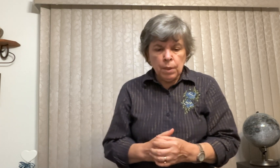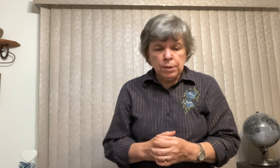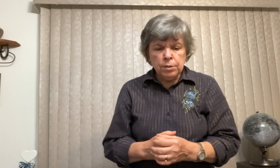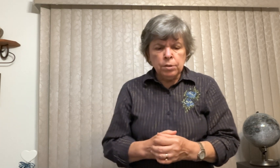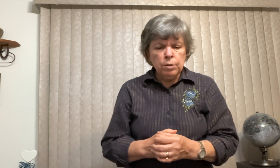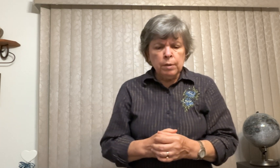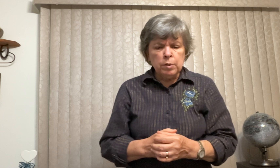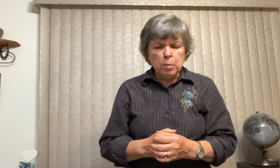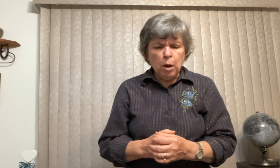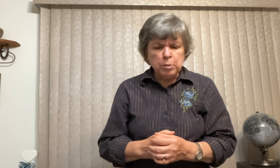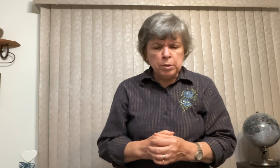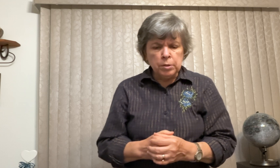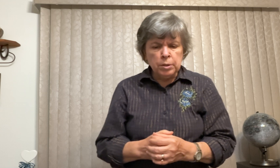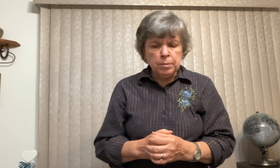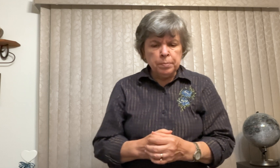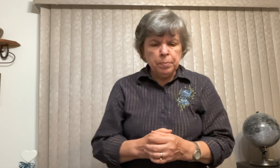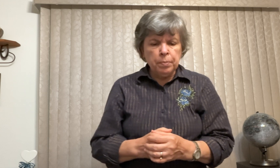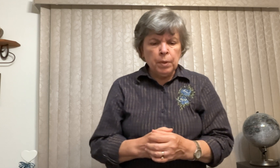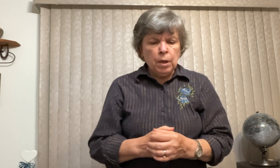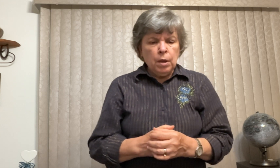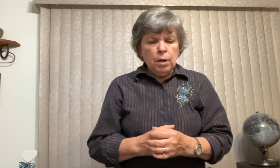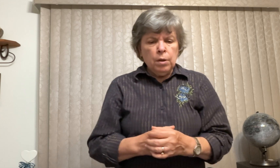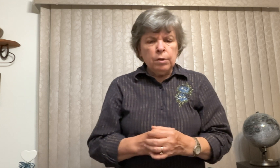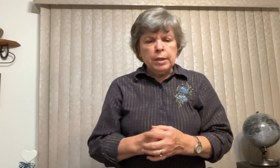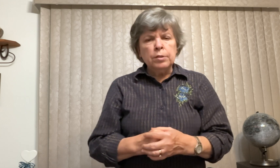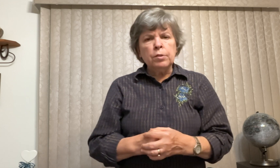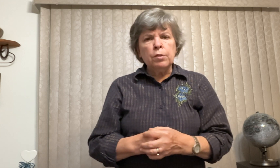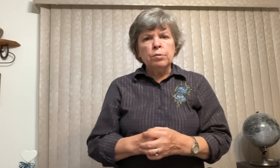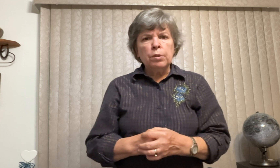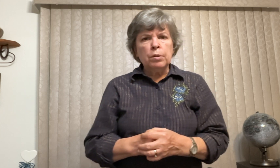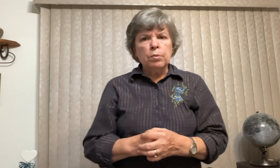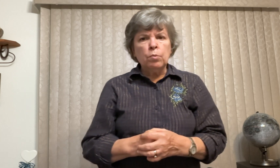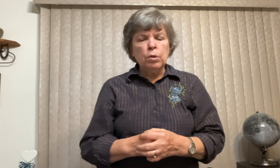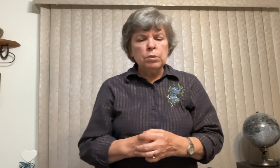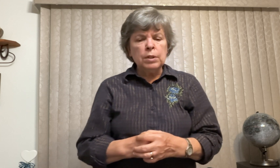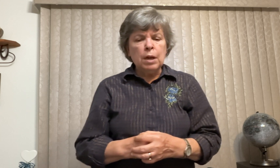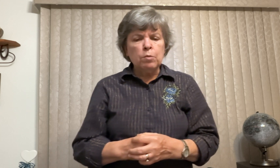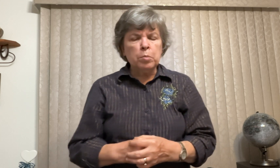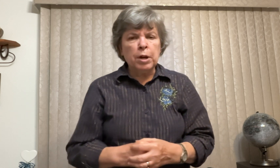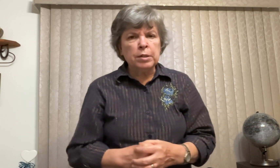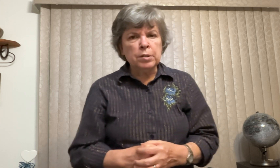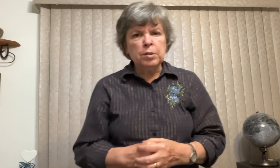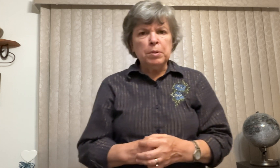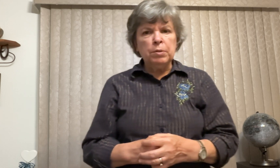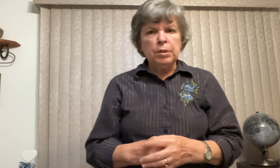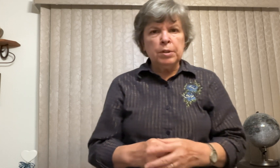So you have some options there. Okay, so those are the words. Now we'll practice to music.